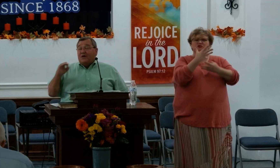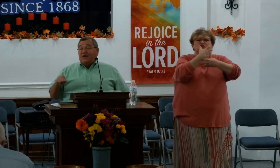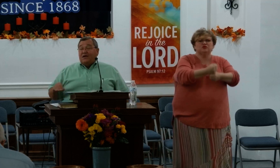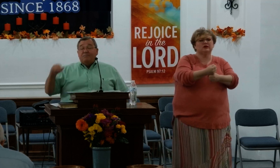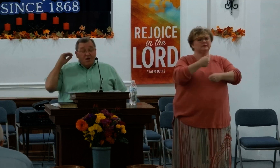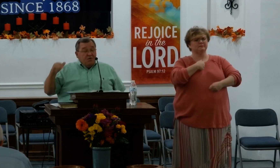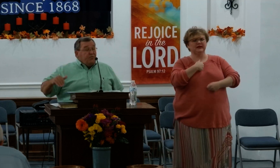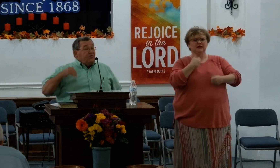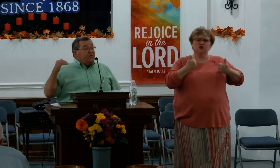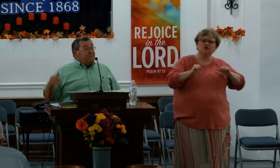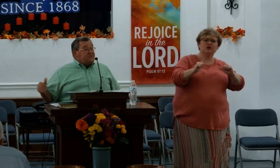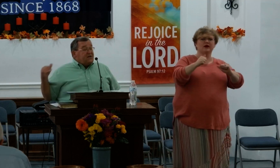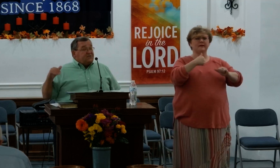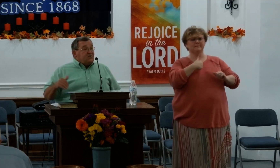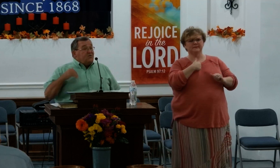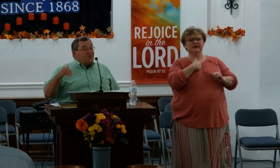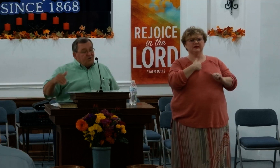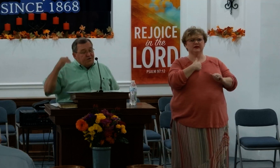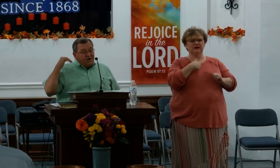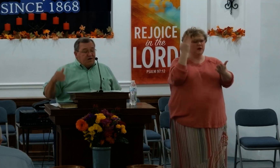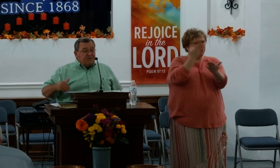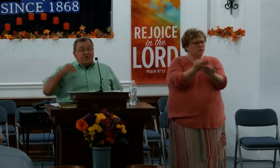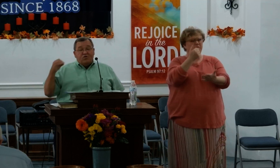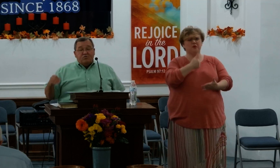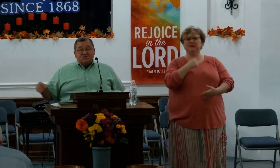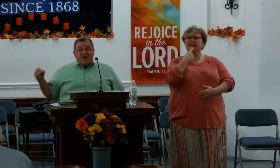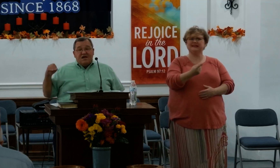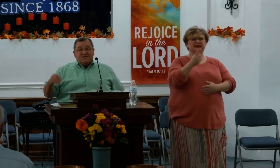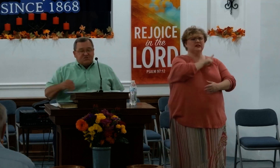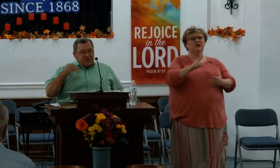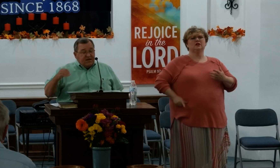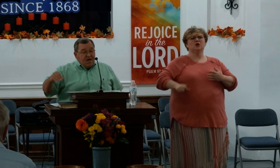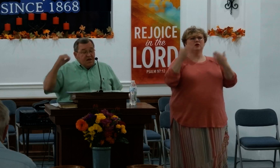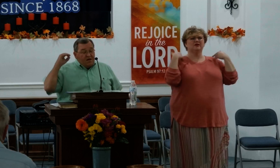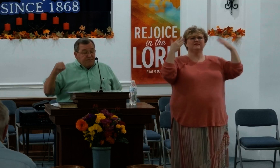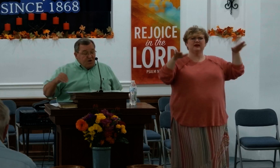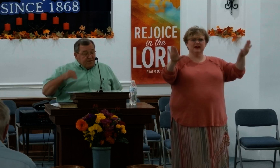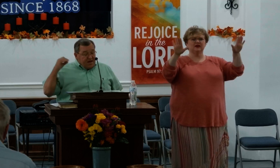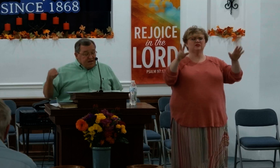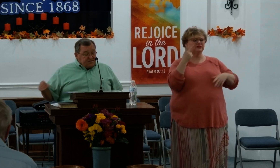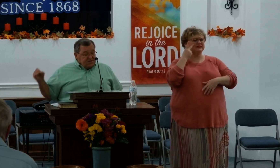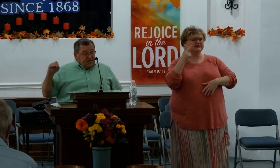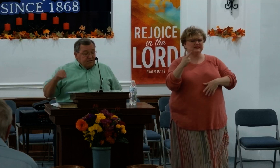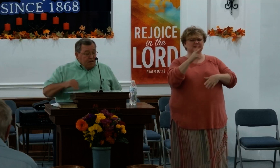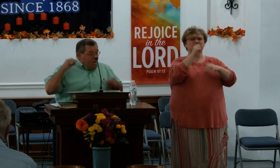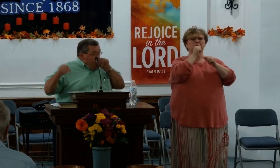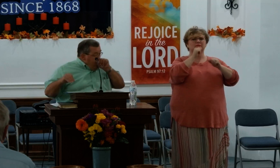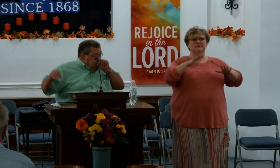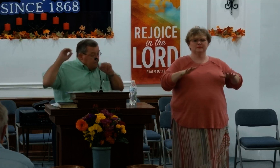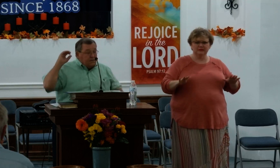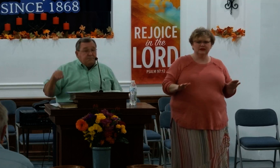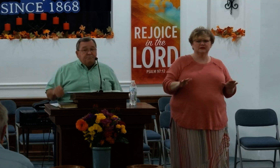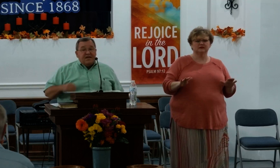try me, prove me, says the Lord of hosts, and see if a blessing,